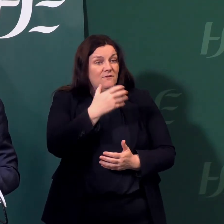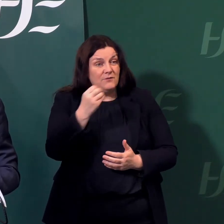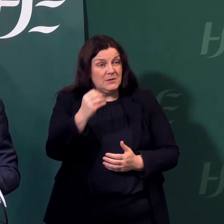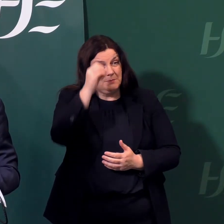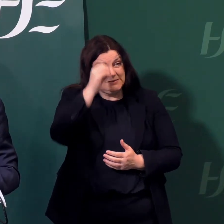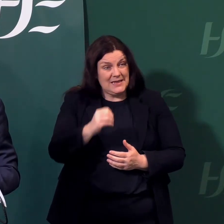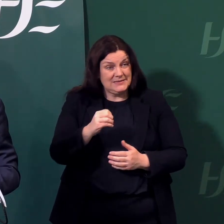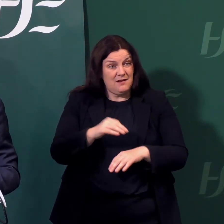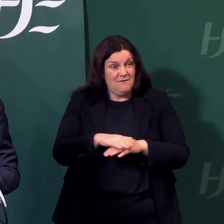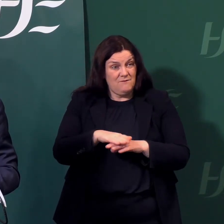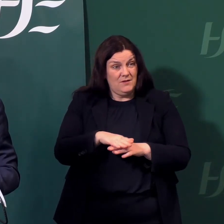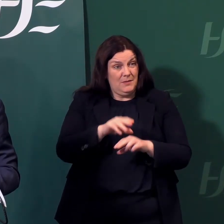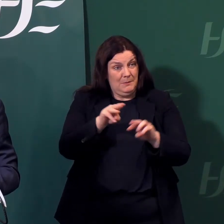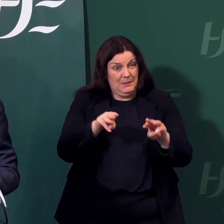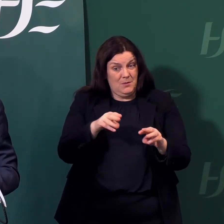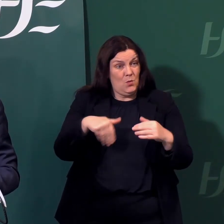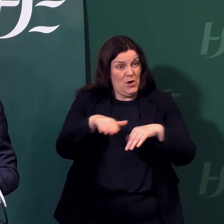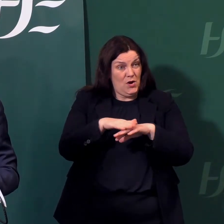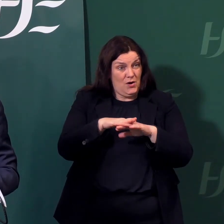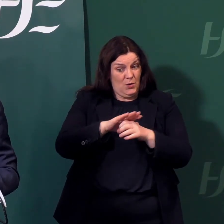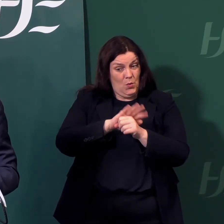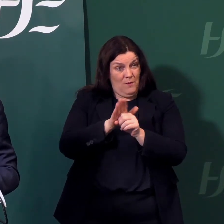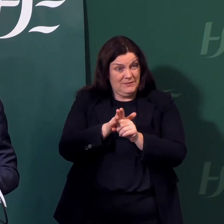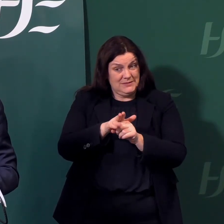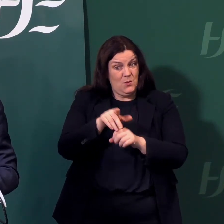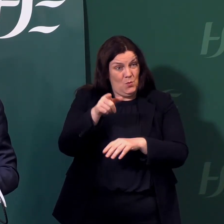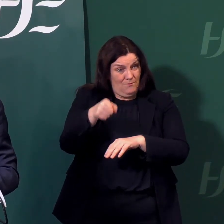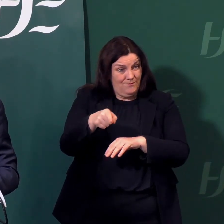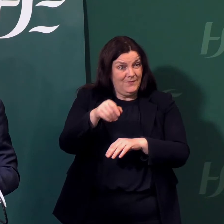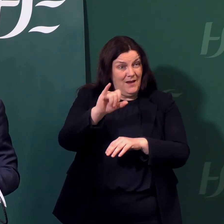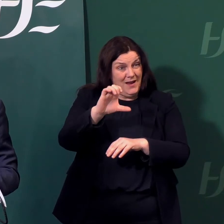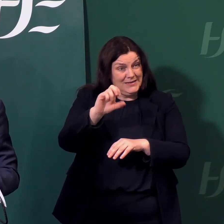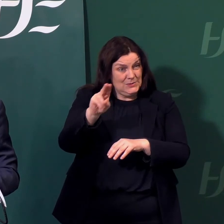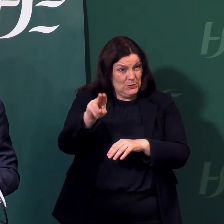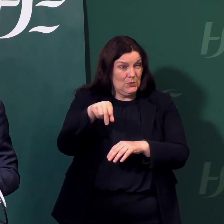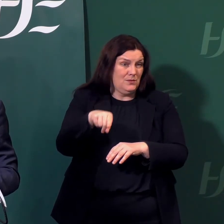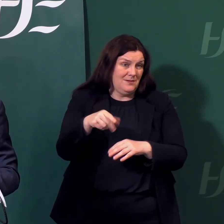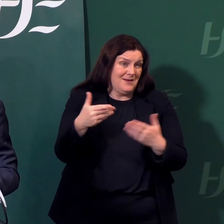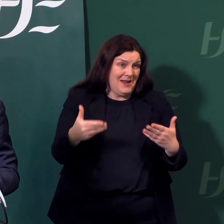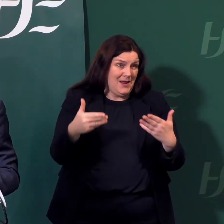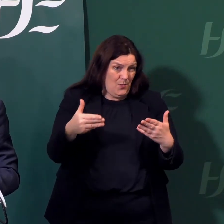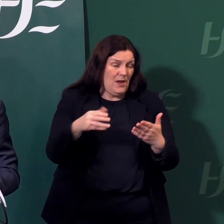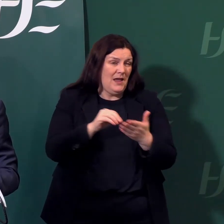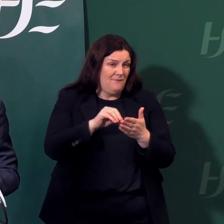50% of the COVID patients in ICU now